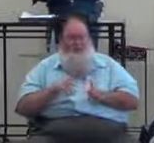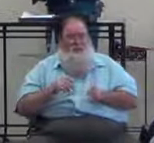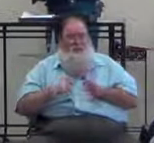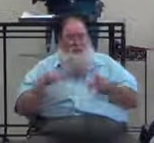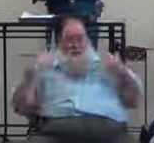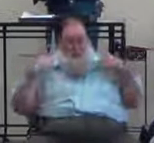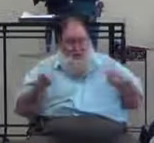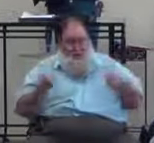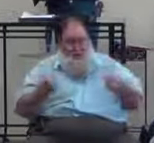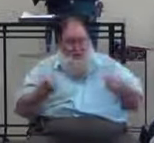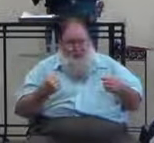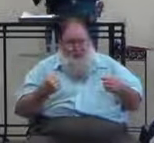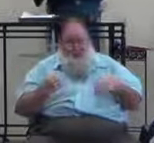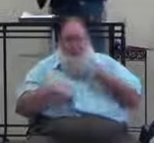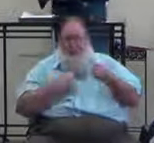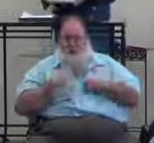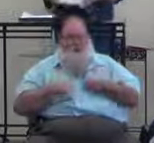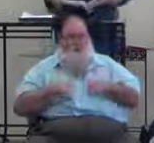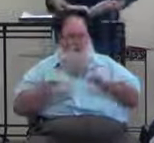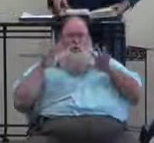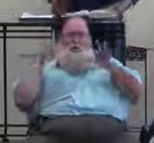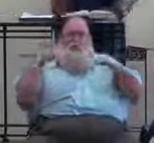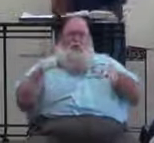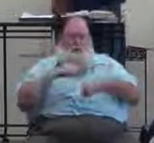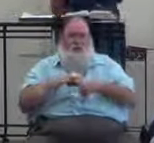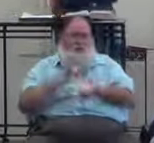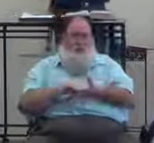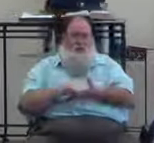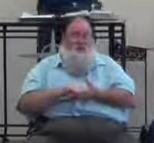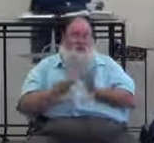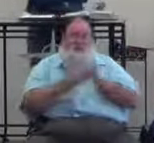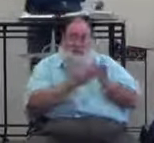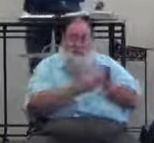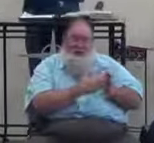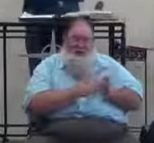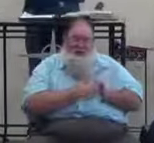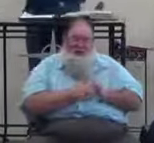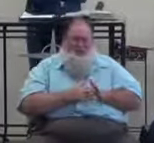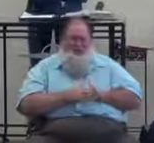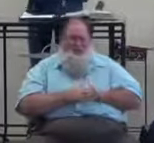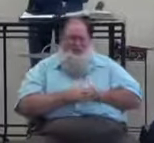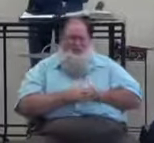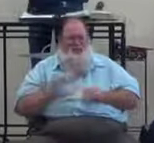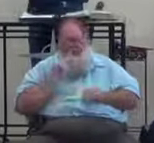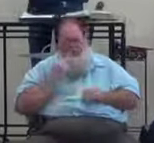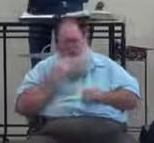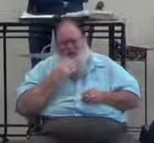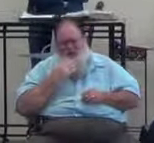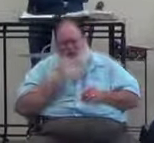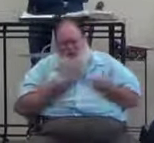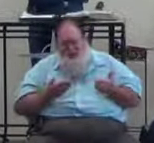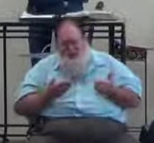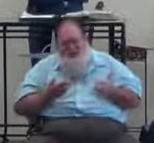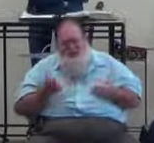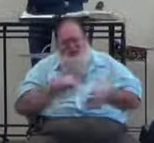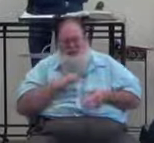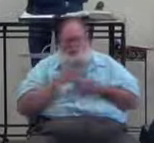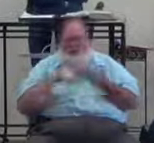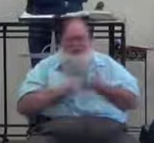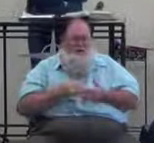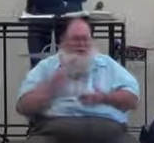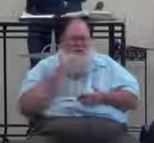city. Awesome scripture. And it's a bittersweet thing. And you know what? We all